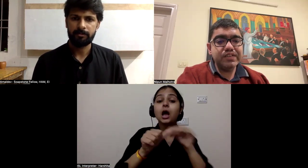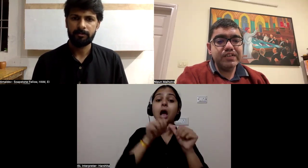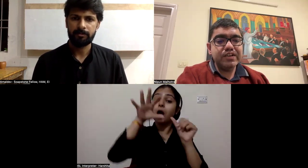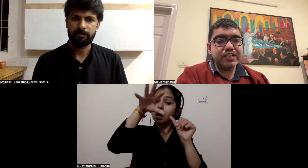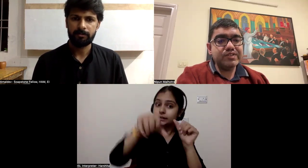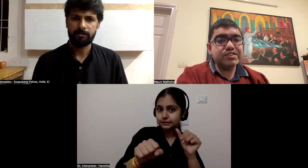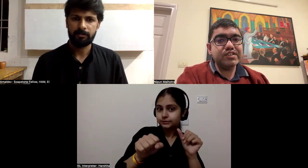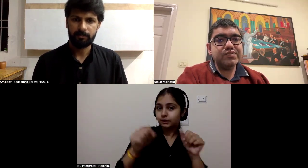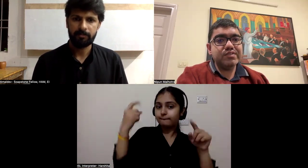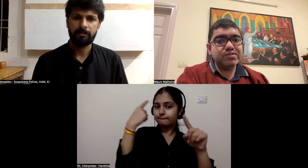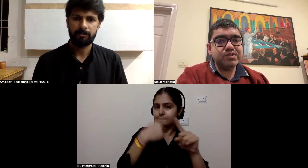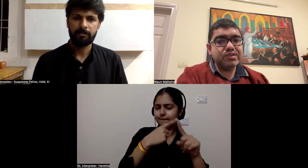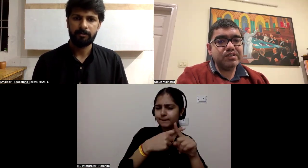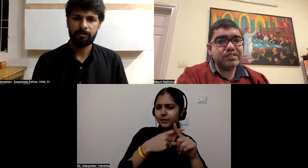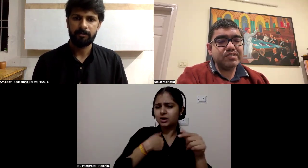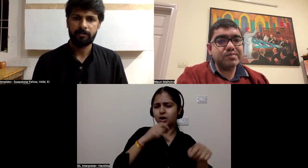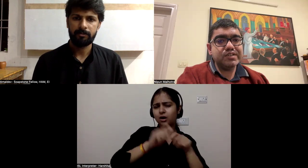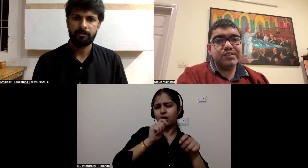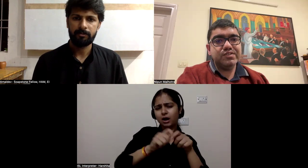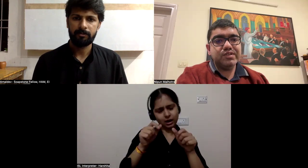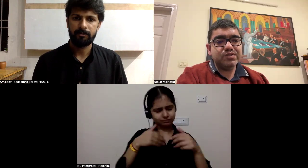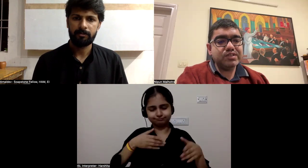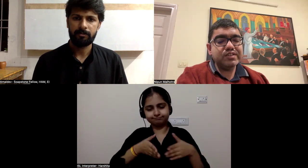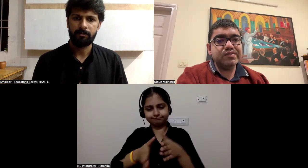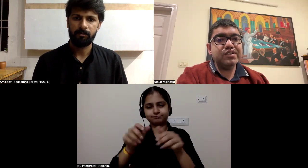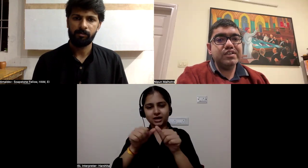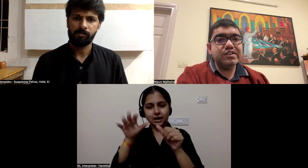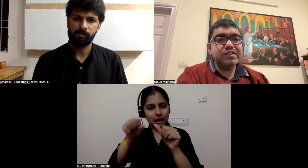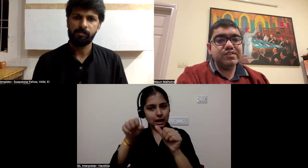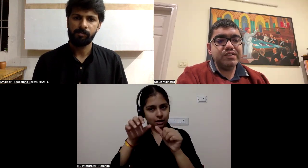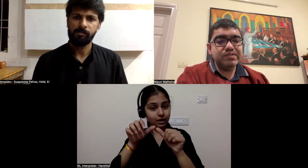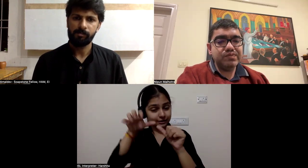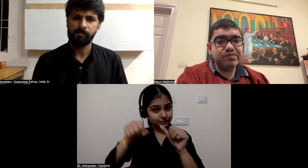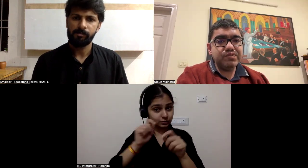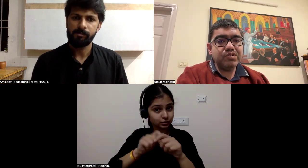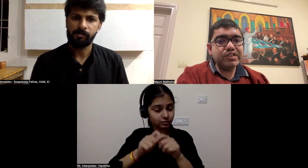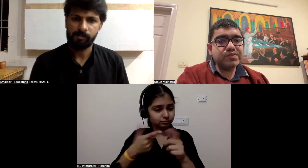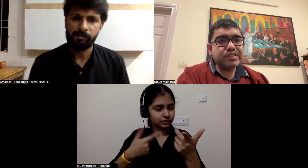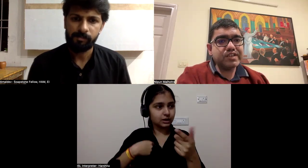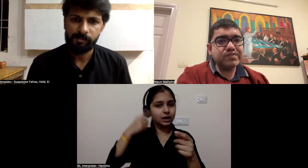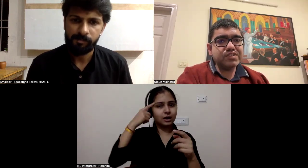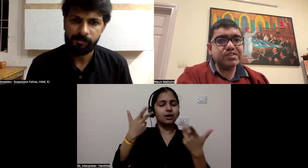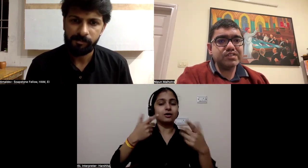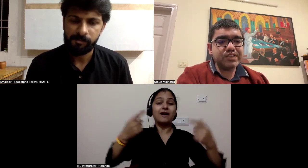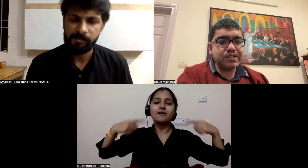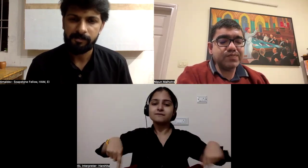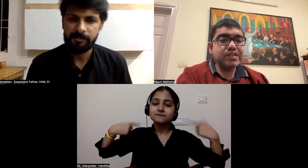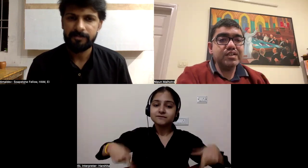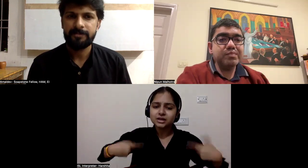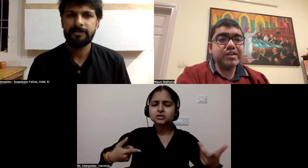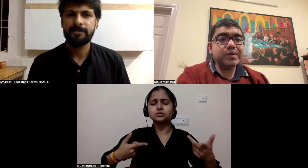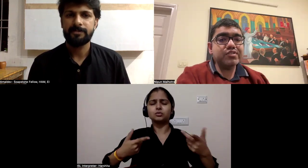accessibility. Conventionally, when I was doing work on accessibility, I used to think that audits of physical infrastructure,